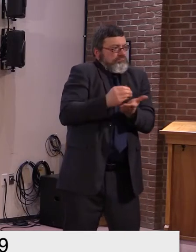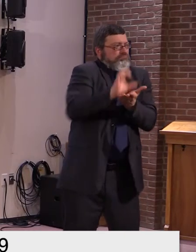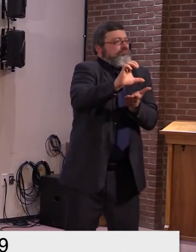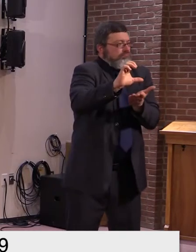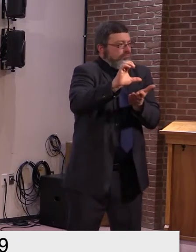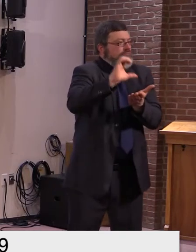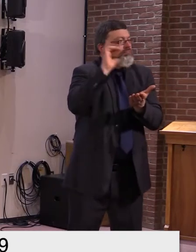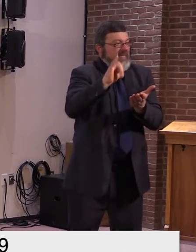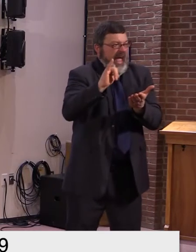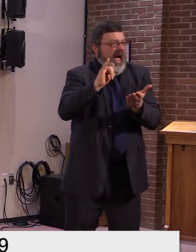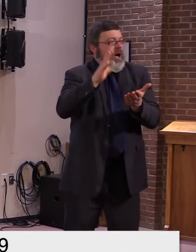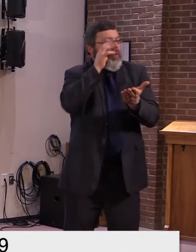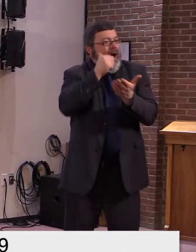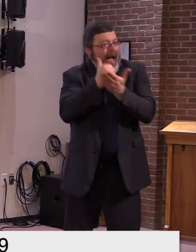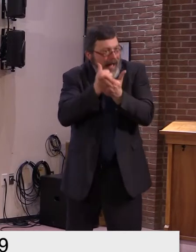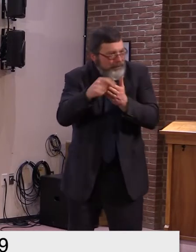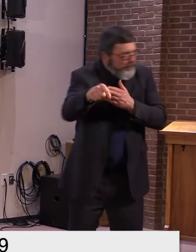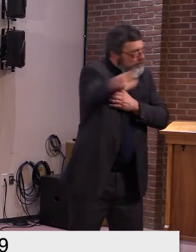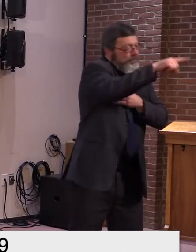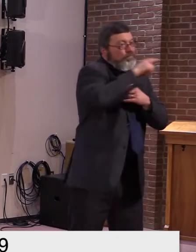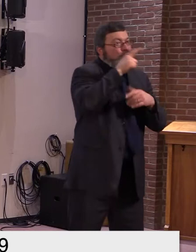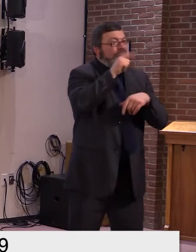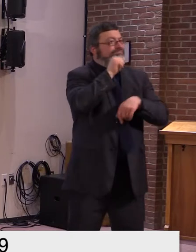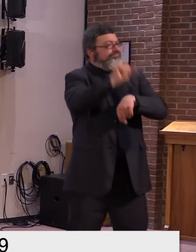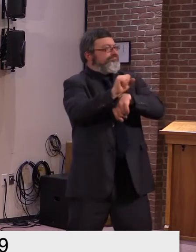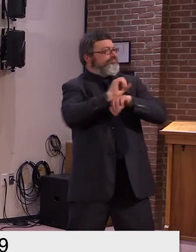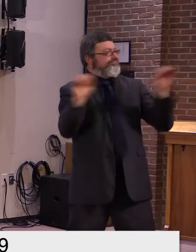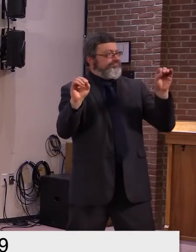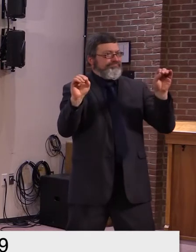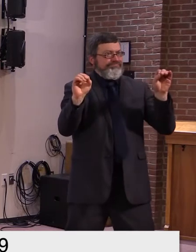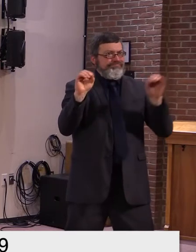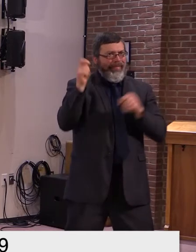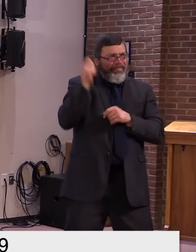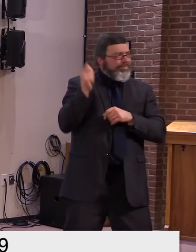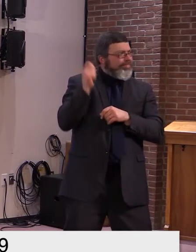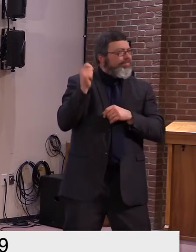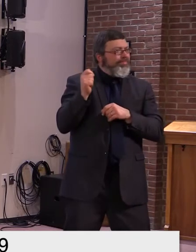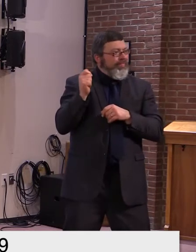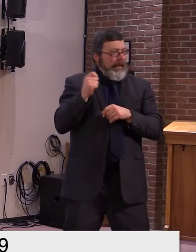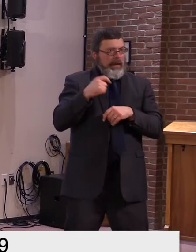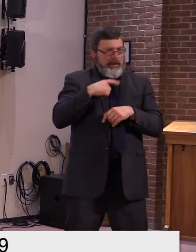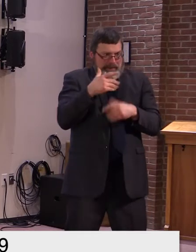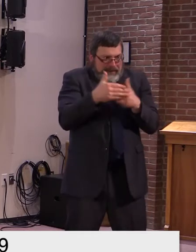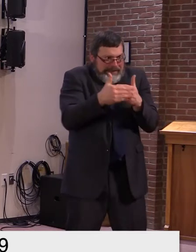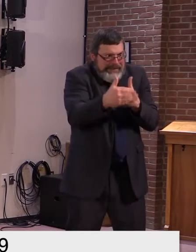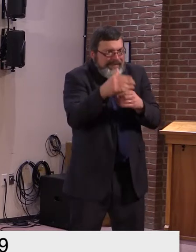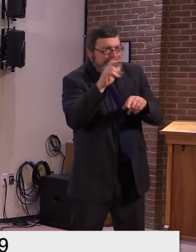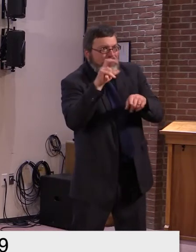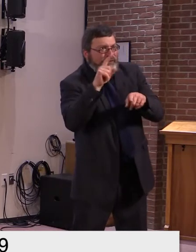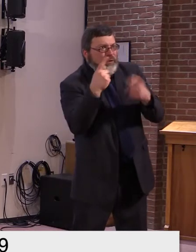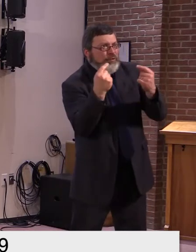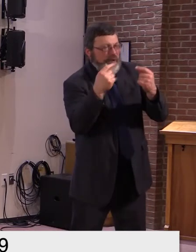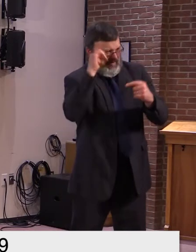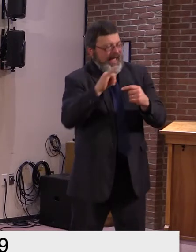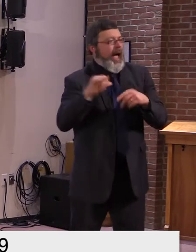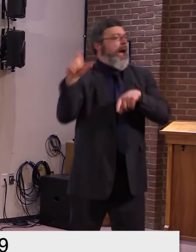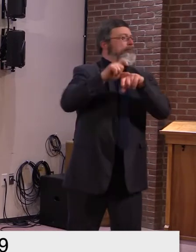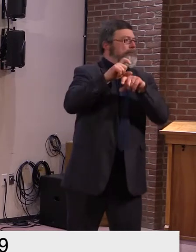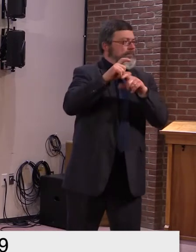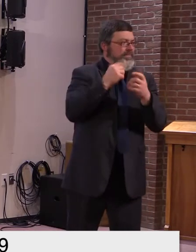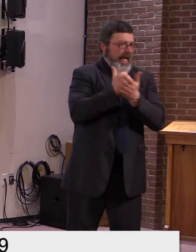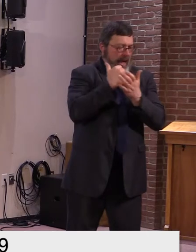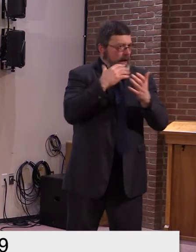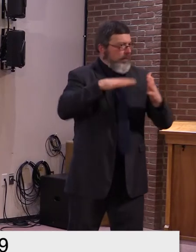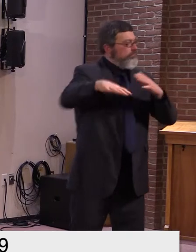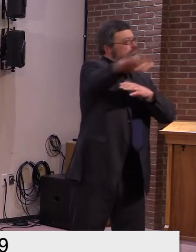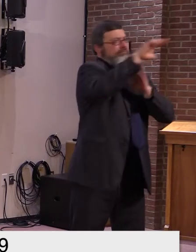to help families with basic needs, and more support for small businesses across Vermont. Before I turn it over